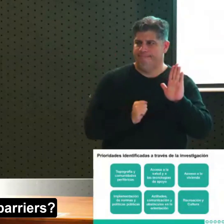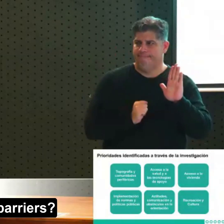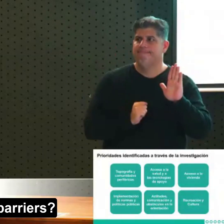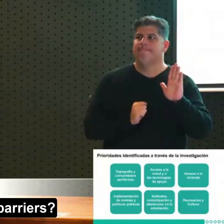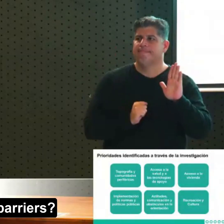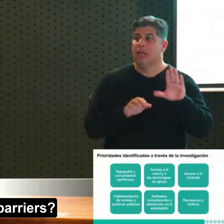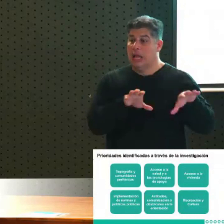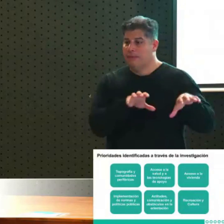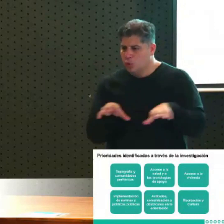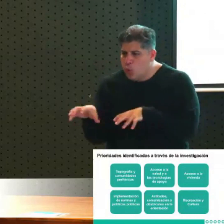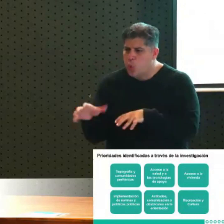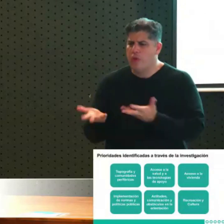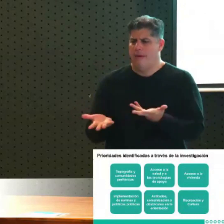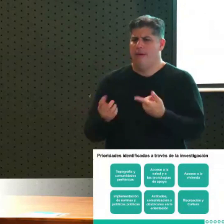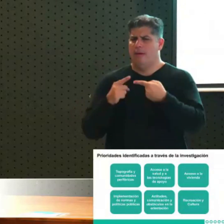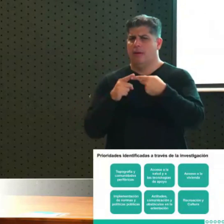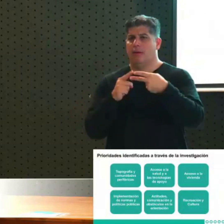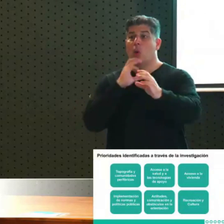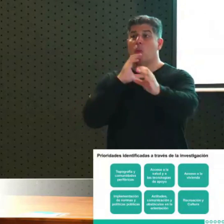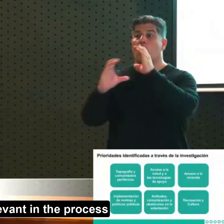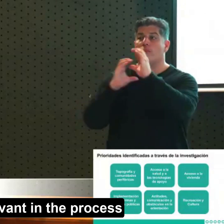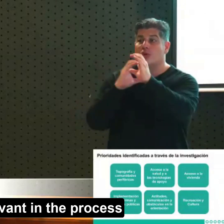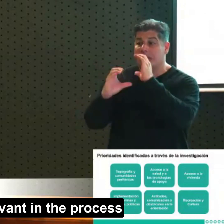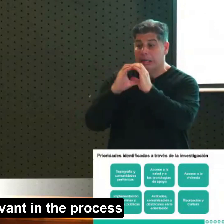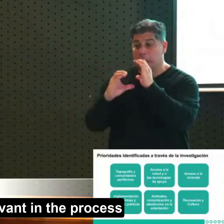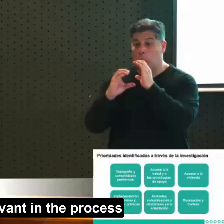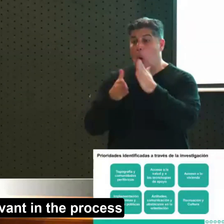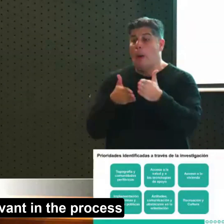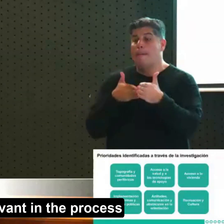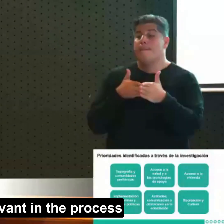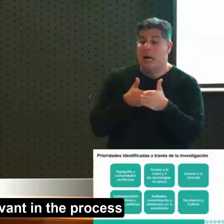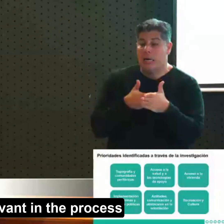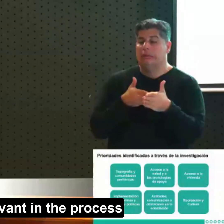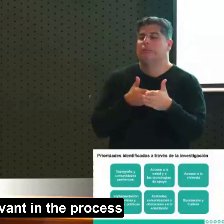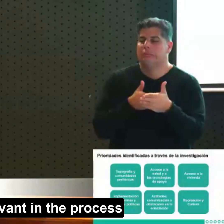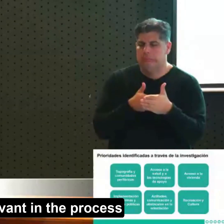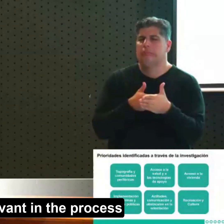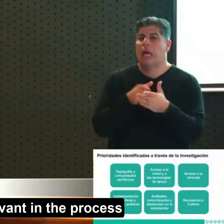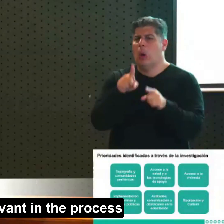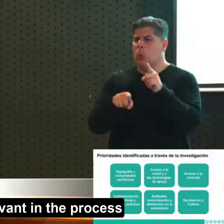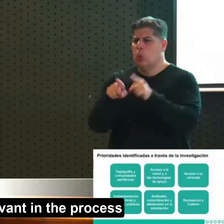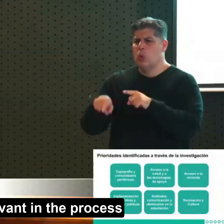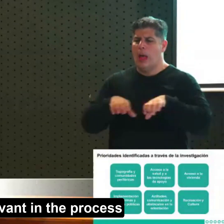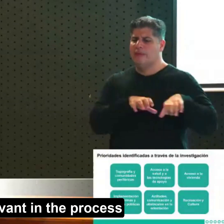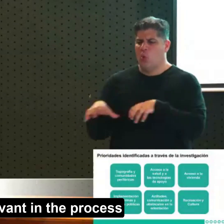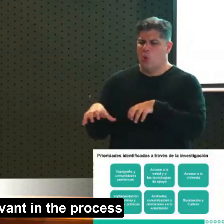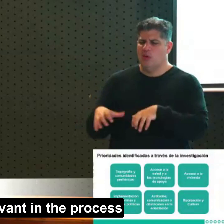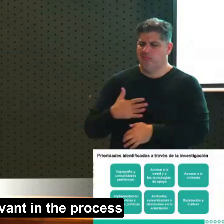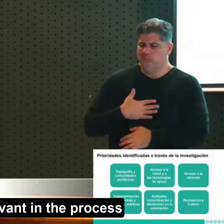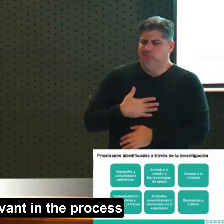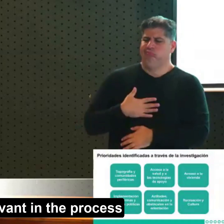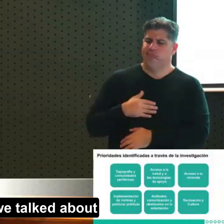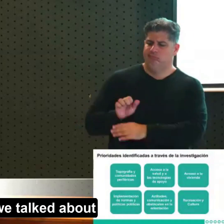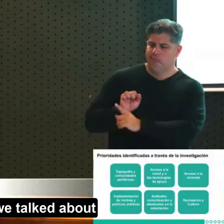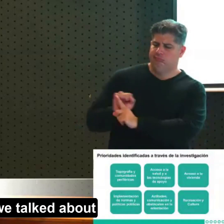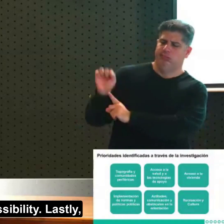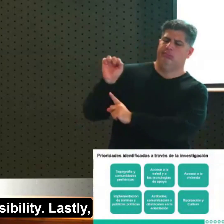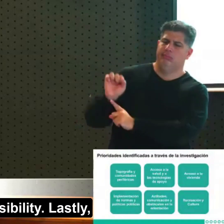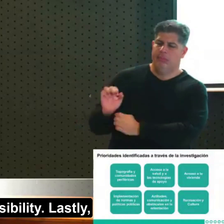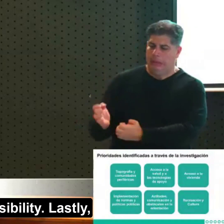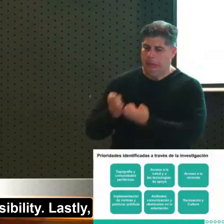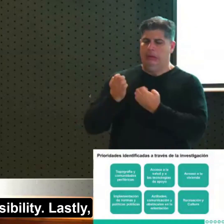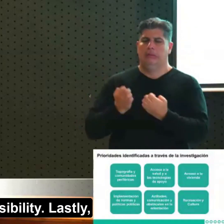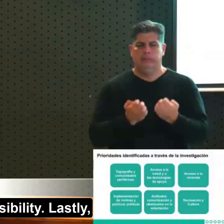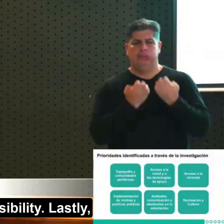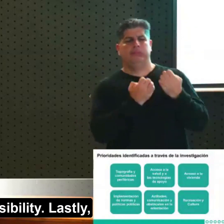wayfinding barriers, these highly relevant in the process when we talk